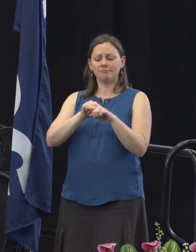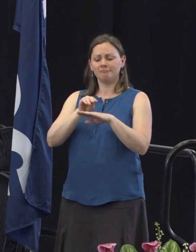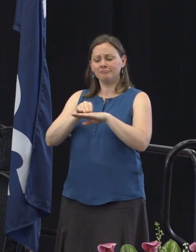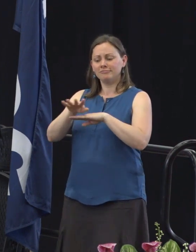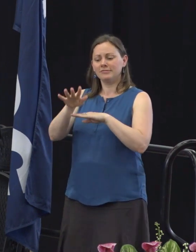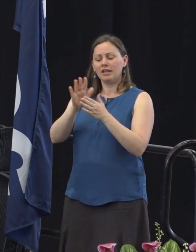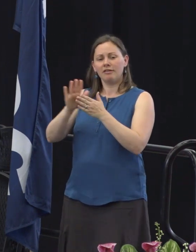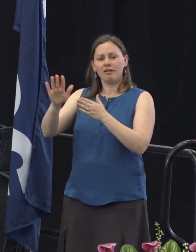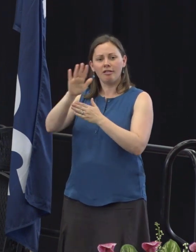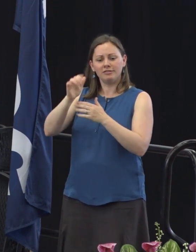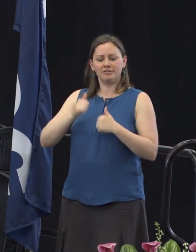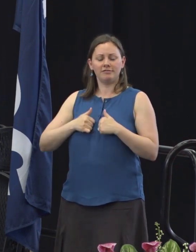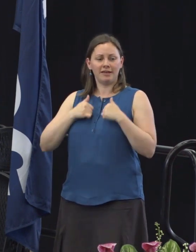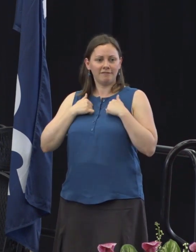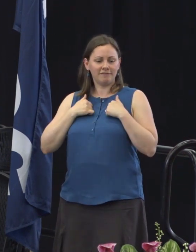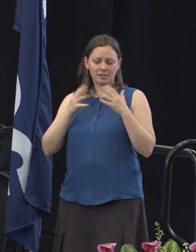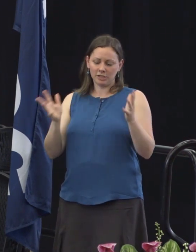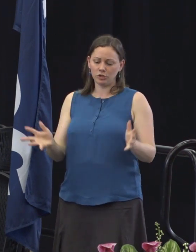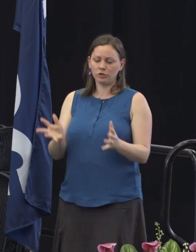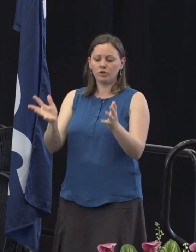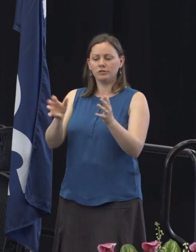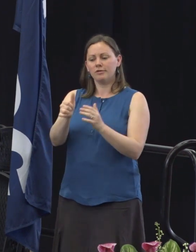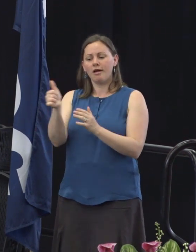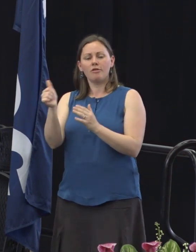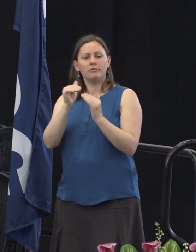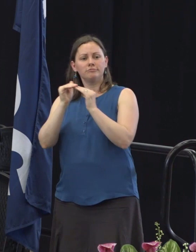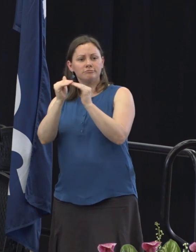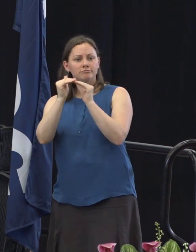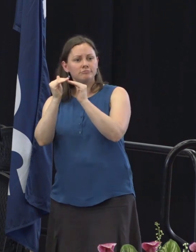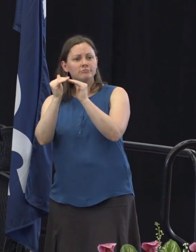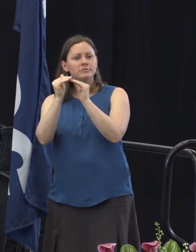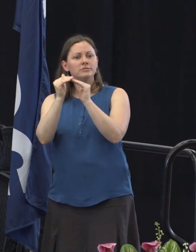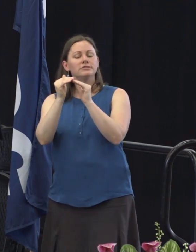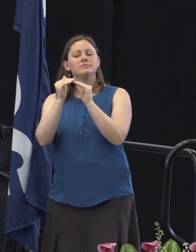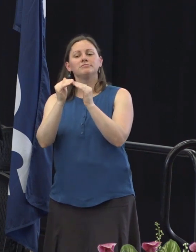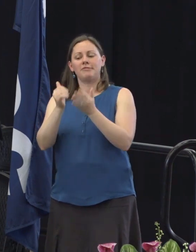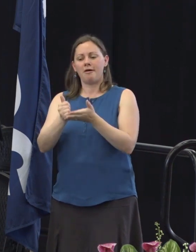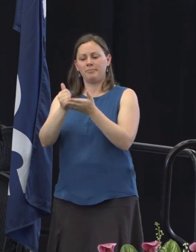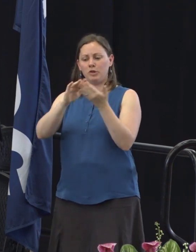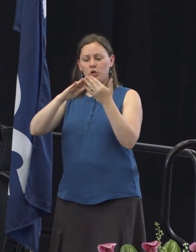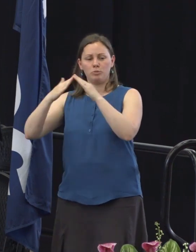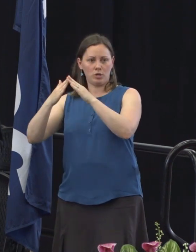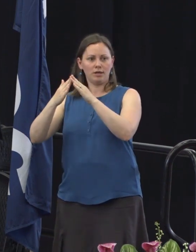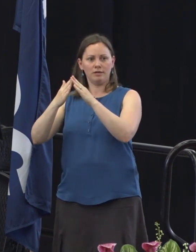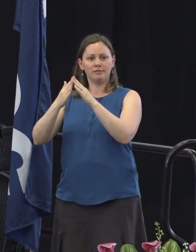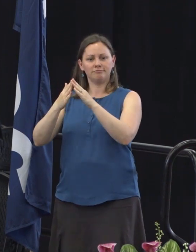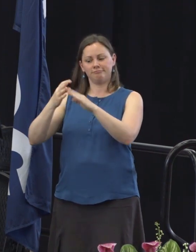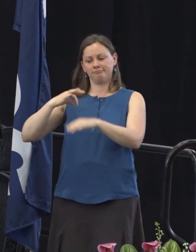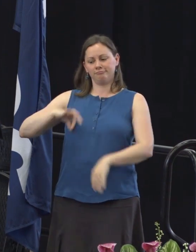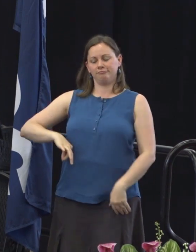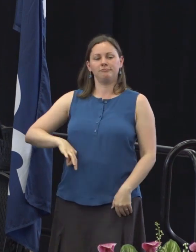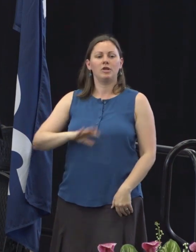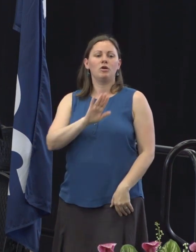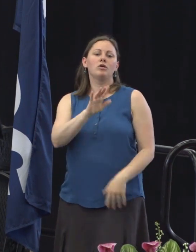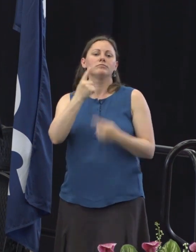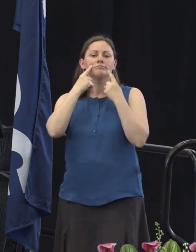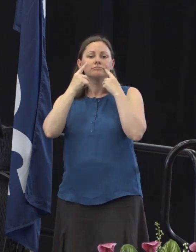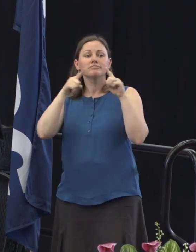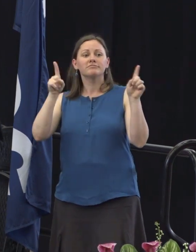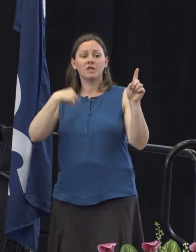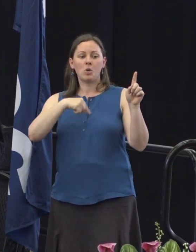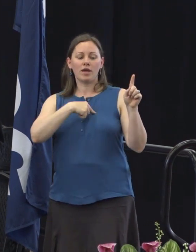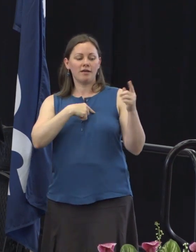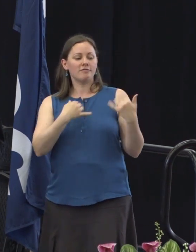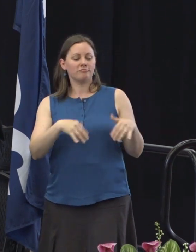college, encouraged classmates, and assisted her community. Her accomplishments are an inspiration to us